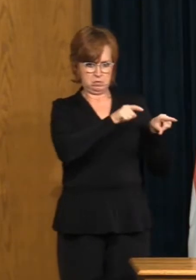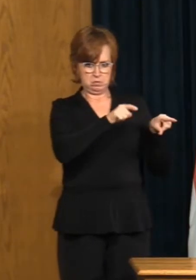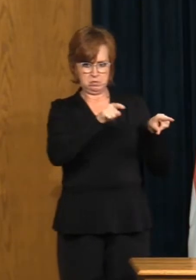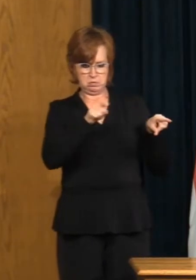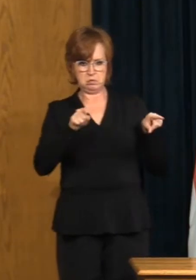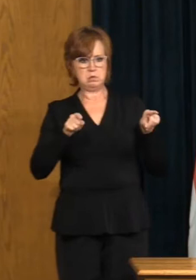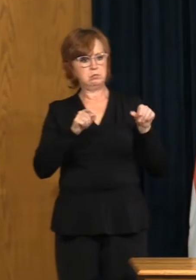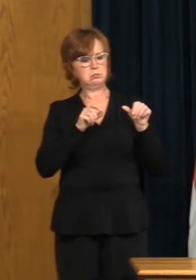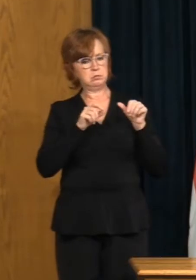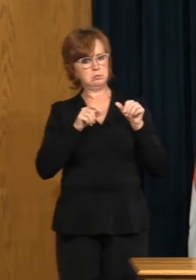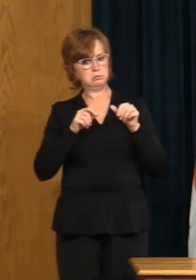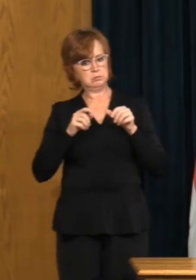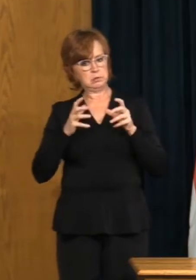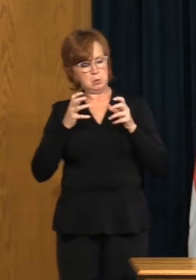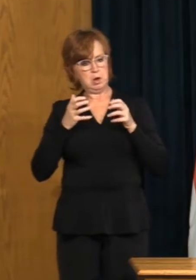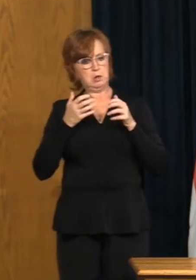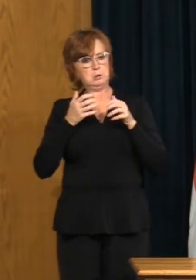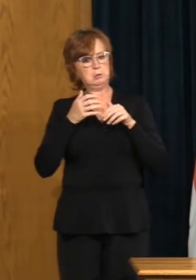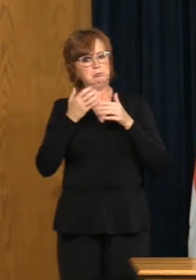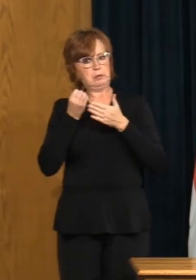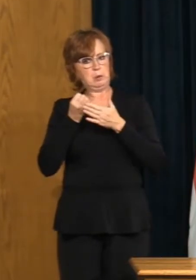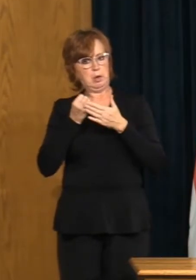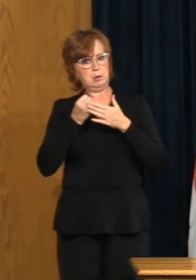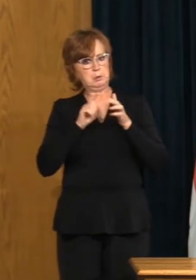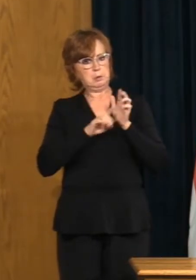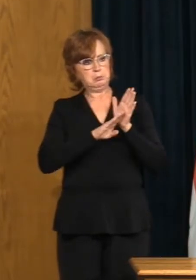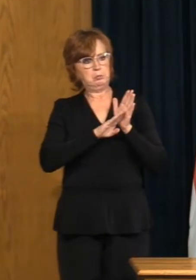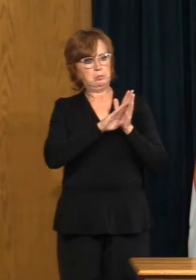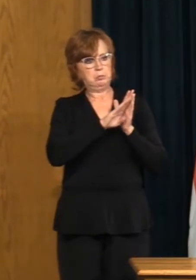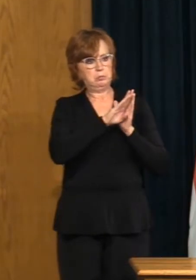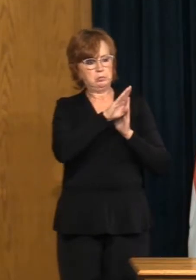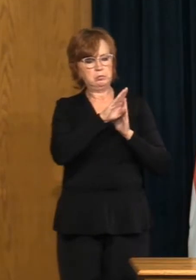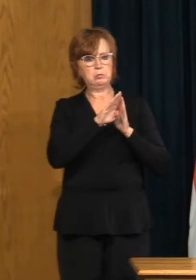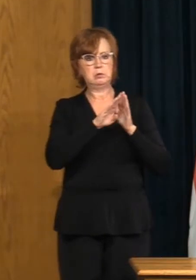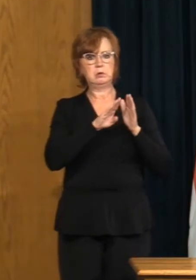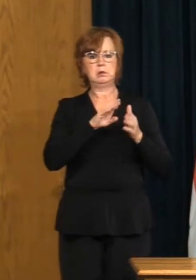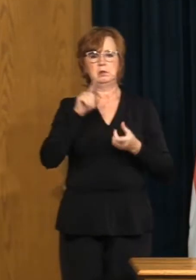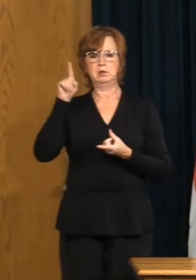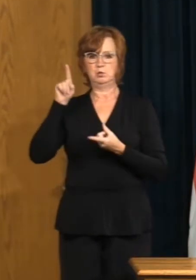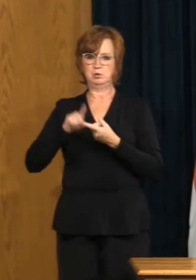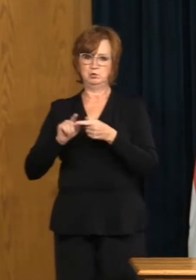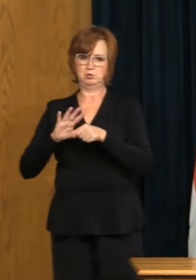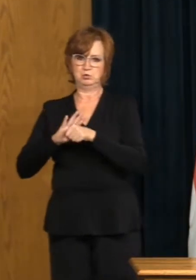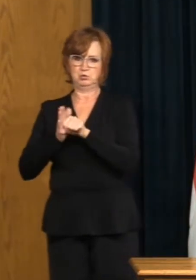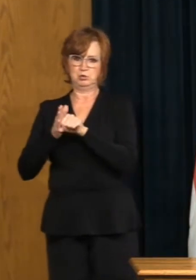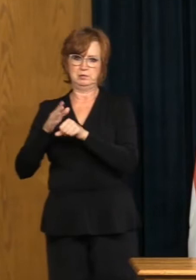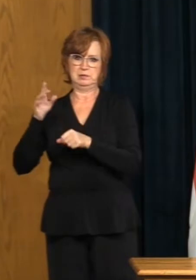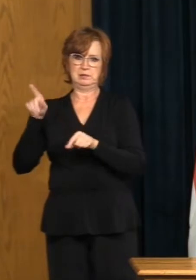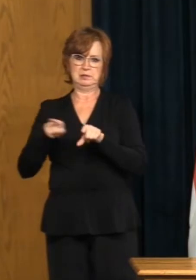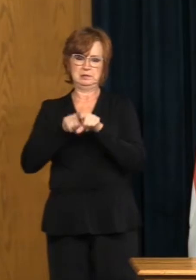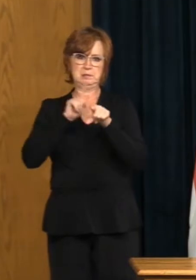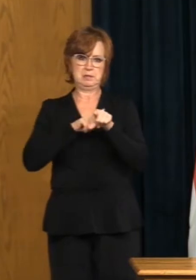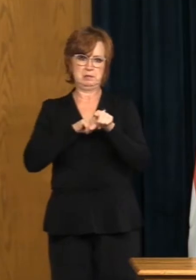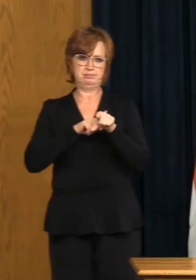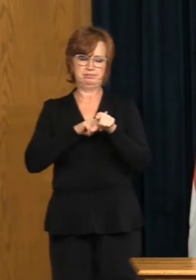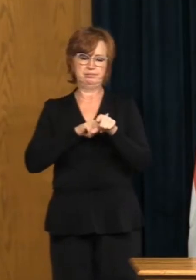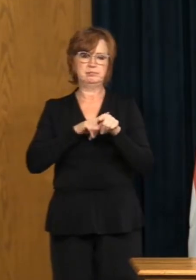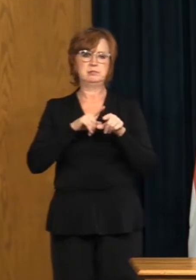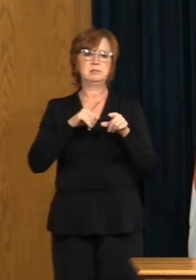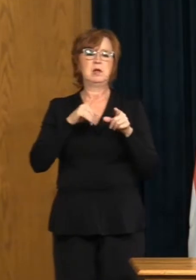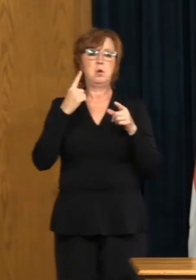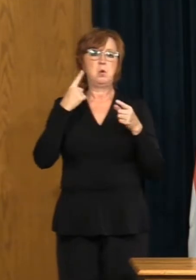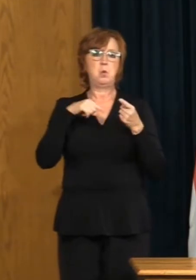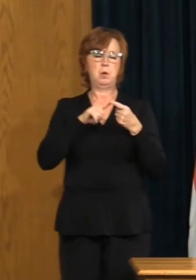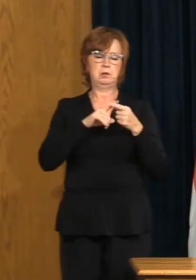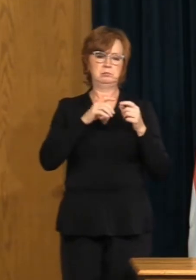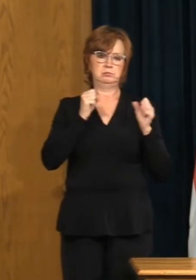supports economic activity, but also minimizes community transmission risk over the fall and winter months. Thank you. Thank